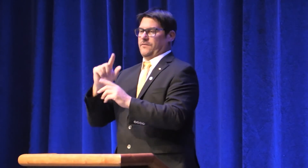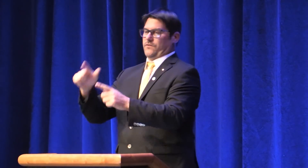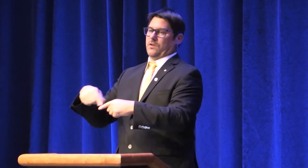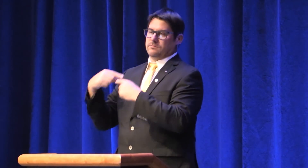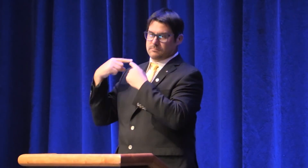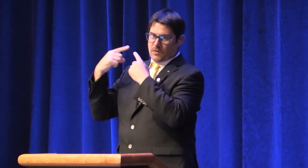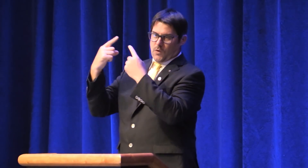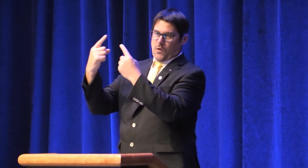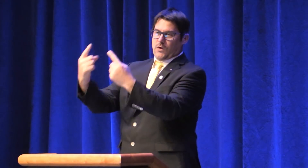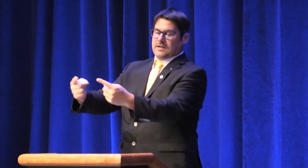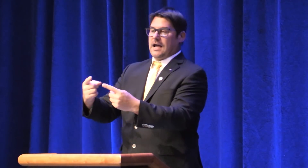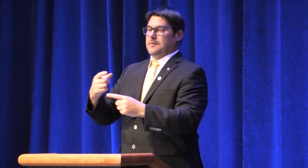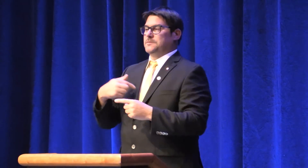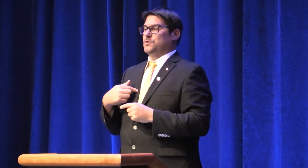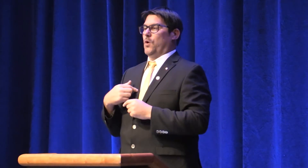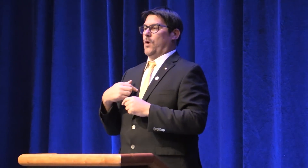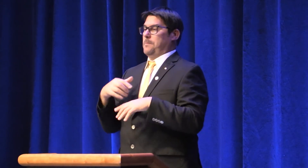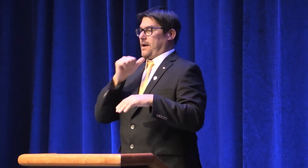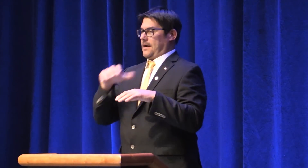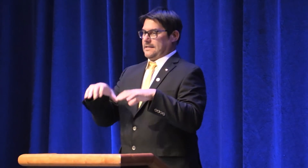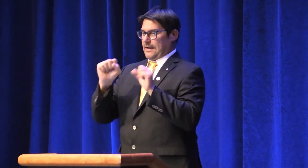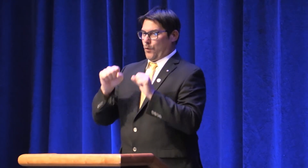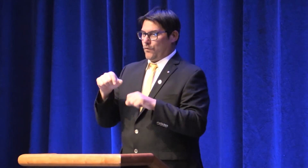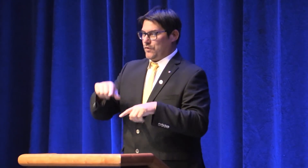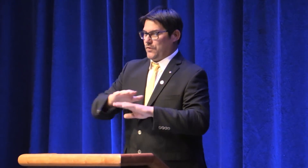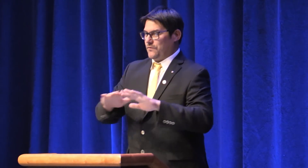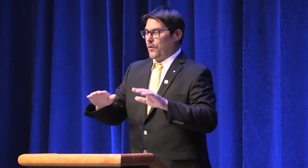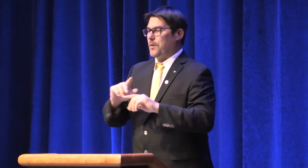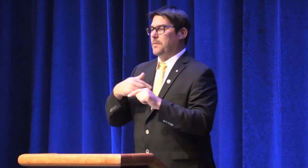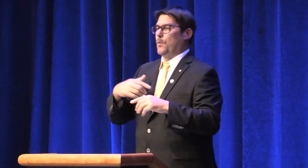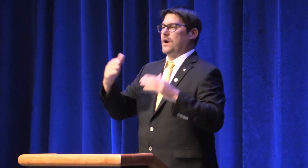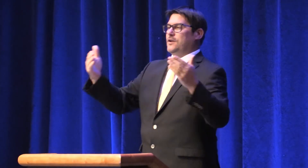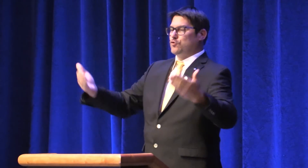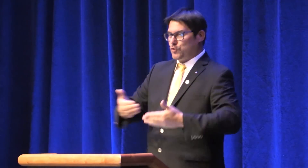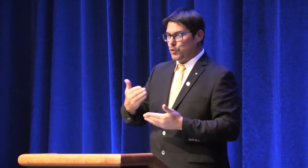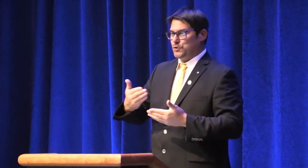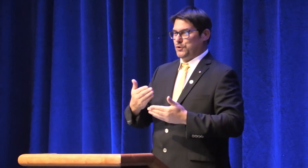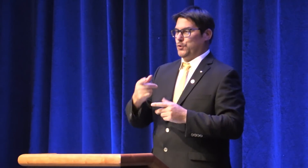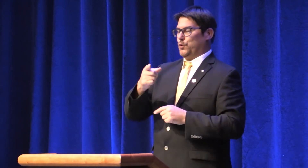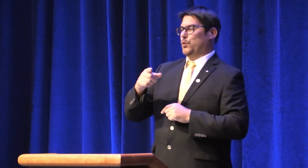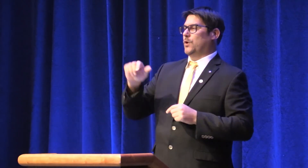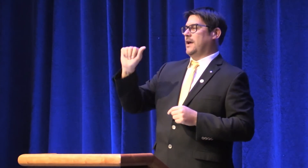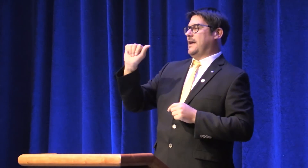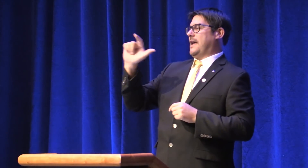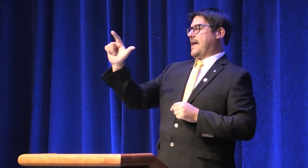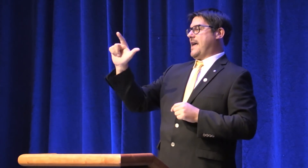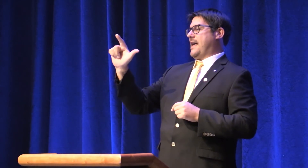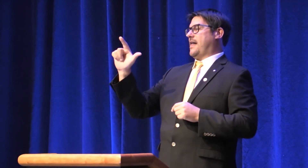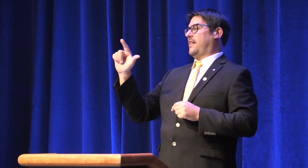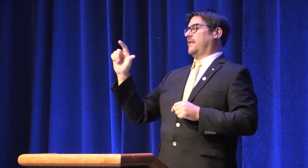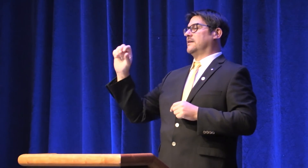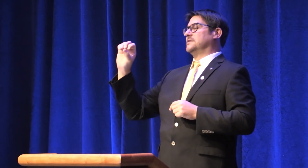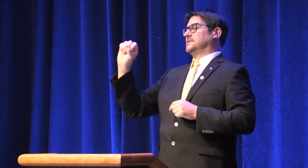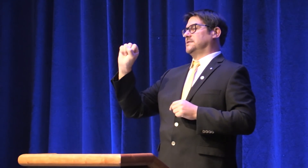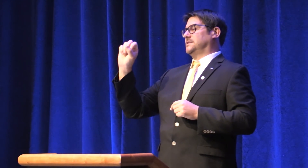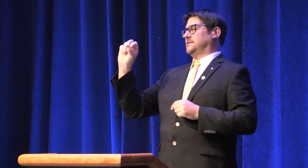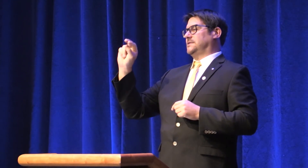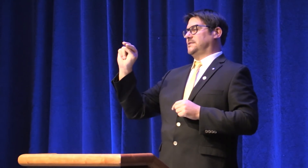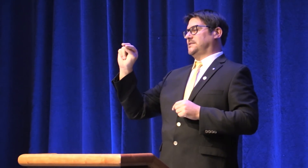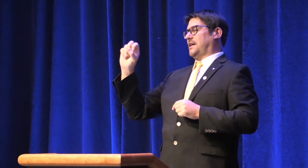been around in this industry for quite some time. And I don't want to steal his thunder, but I do want to introduce